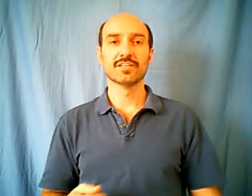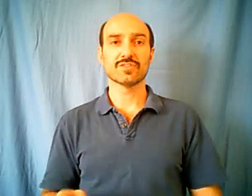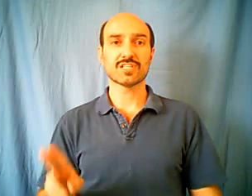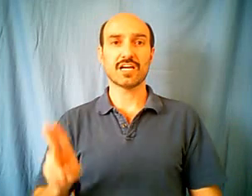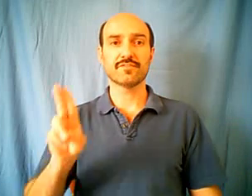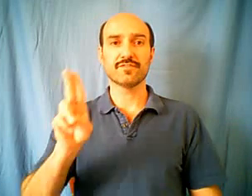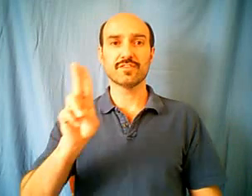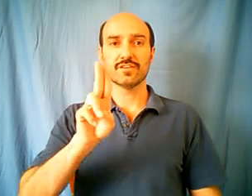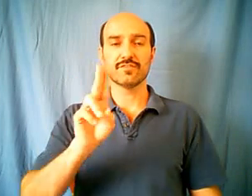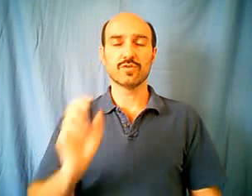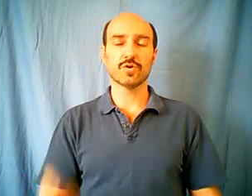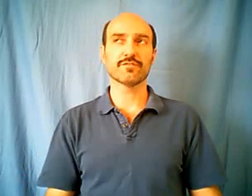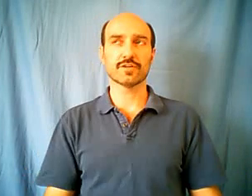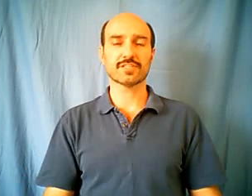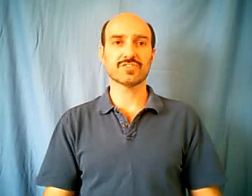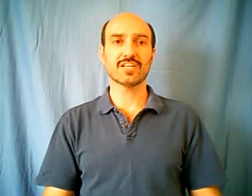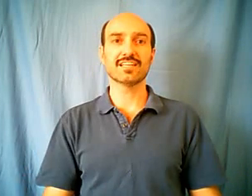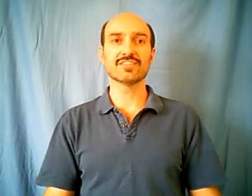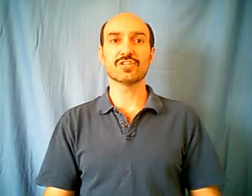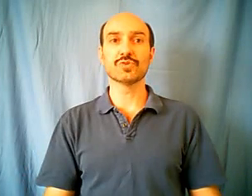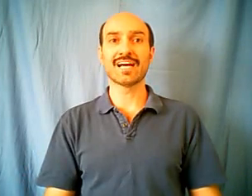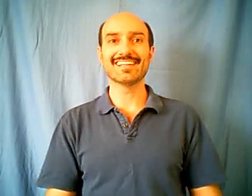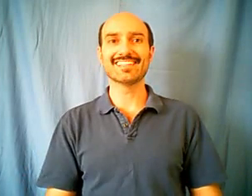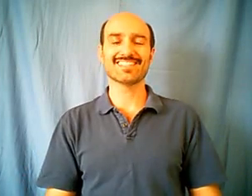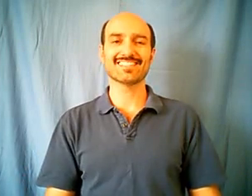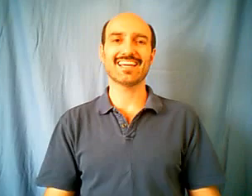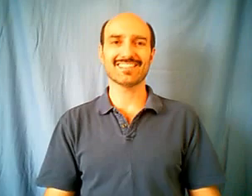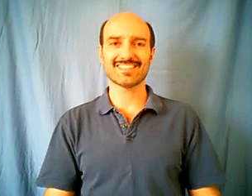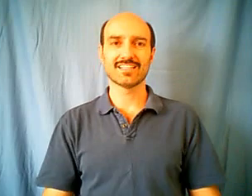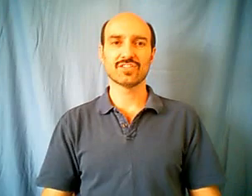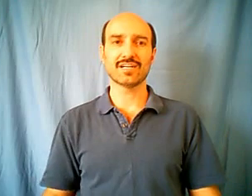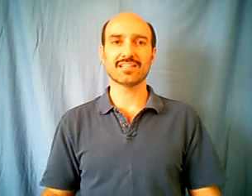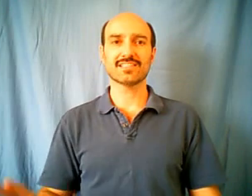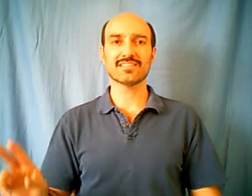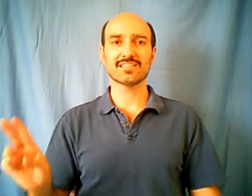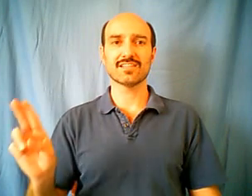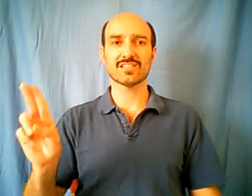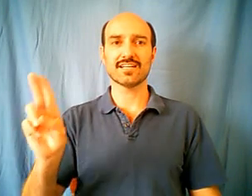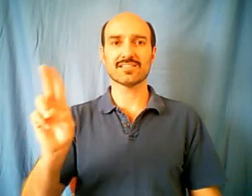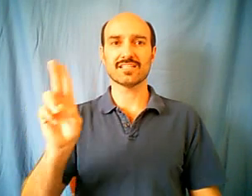the sign for, first I'll say it, is the United States. United States, and the sign is like